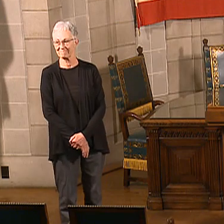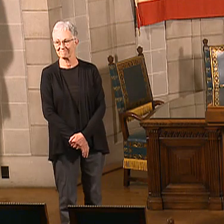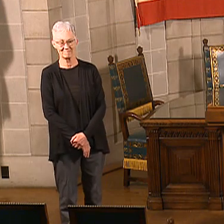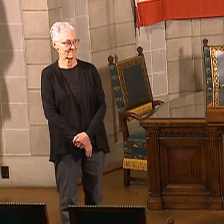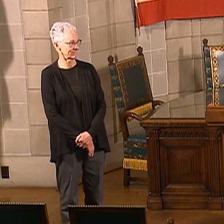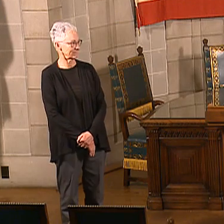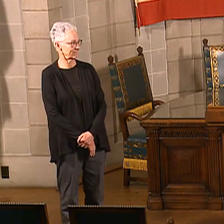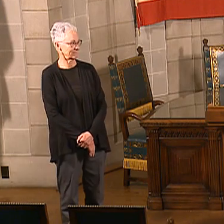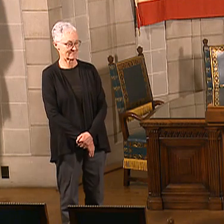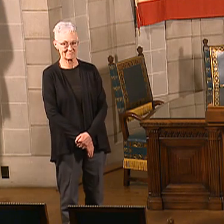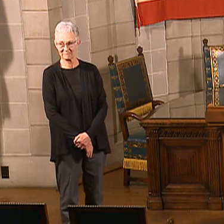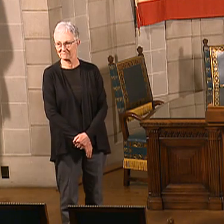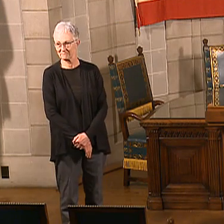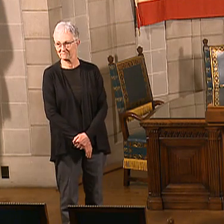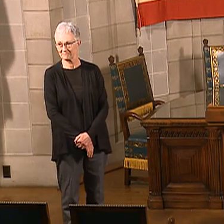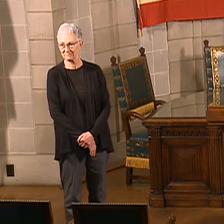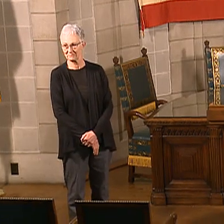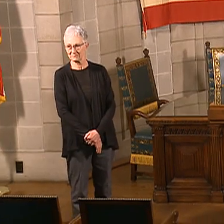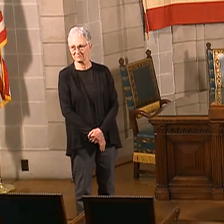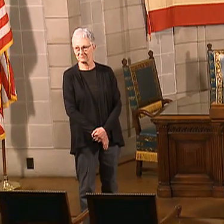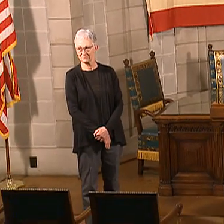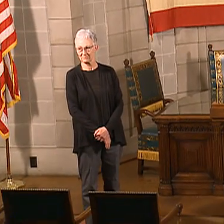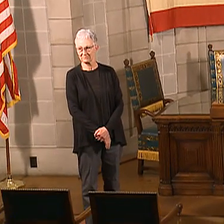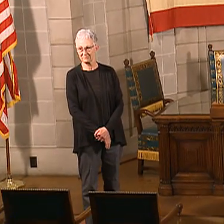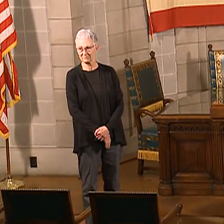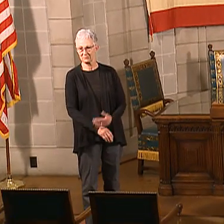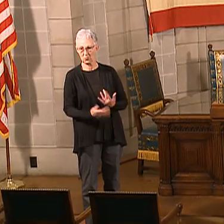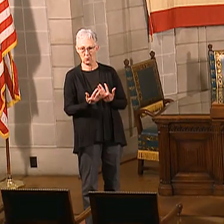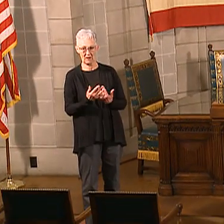We'll wait for the rest of our colleagues to join us here.